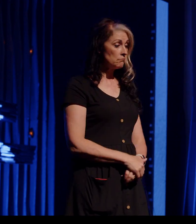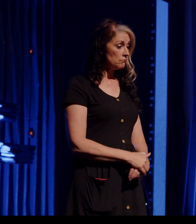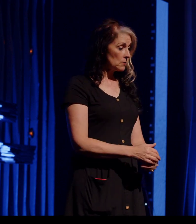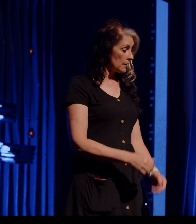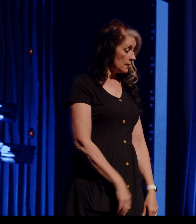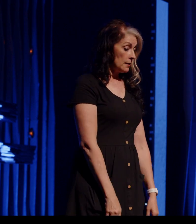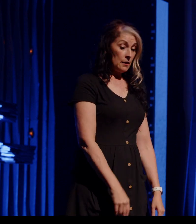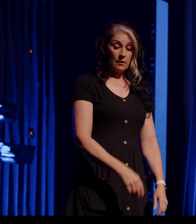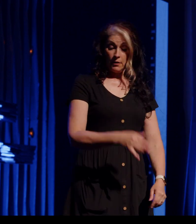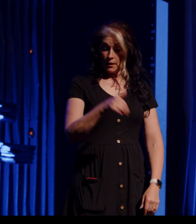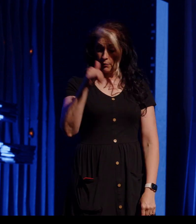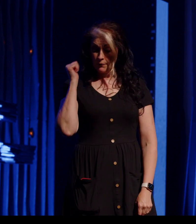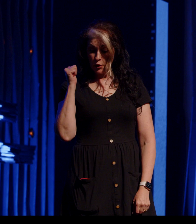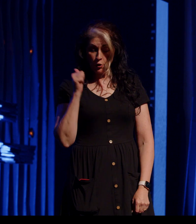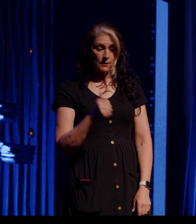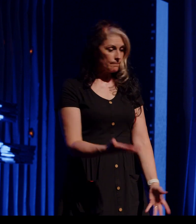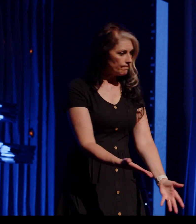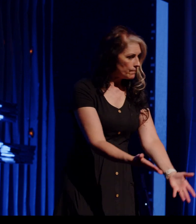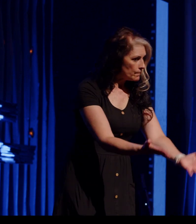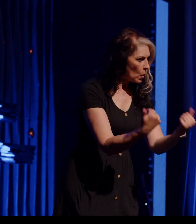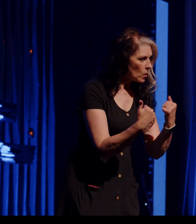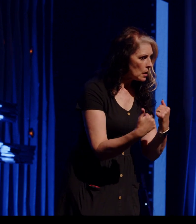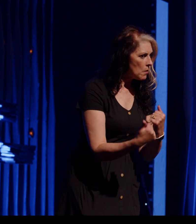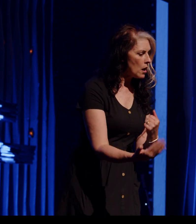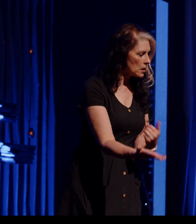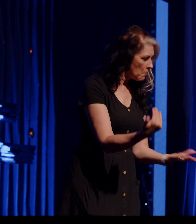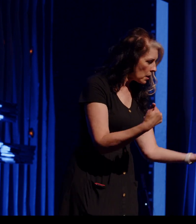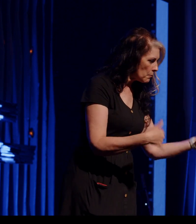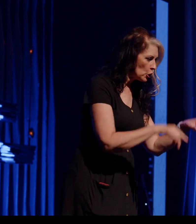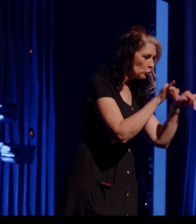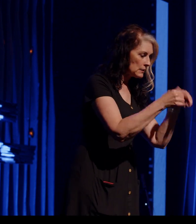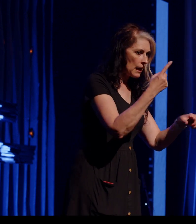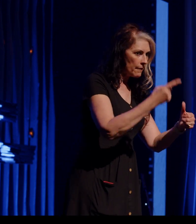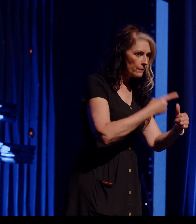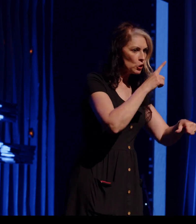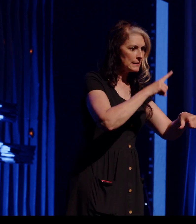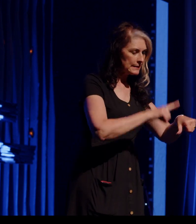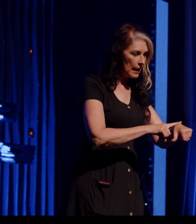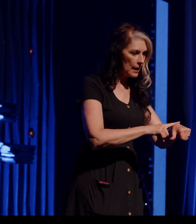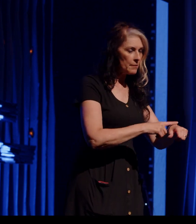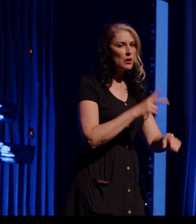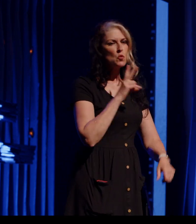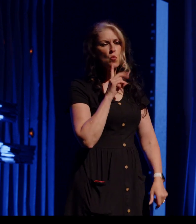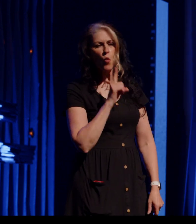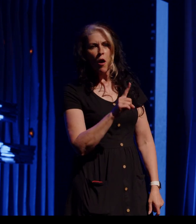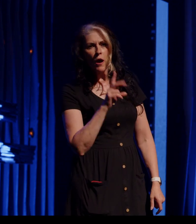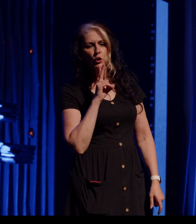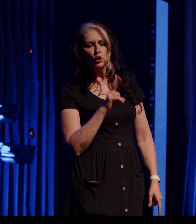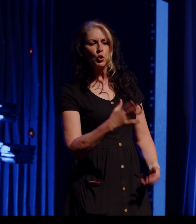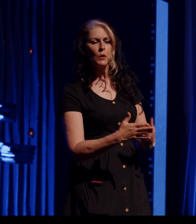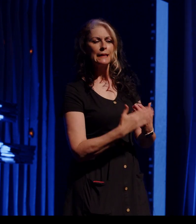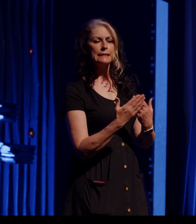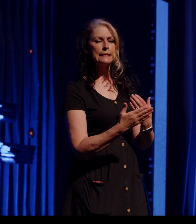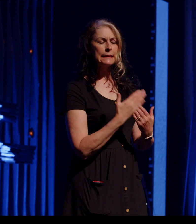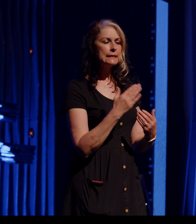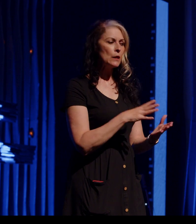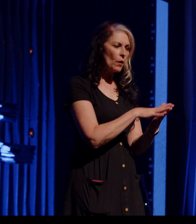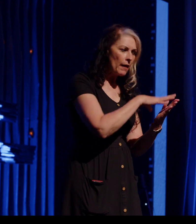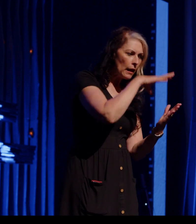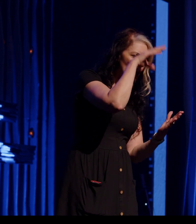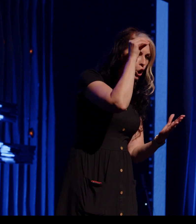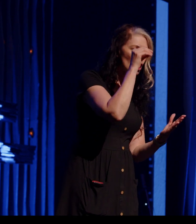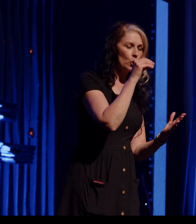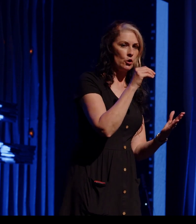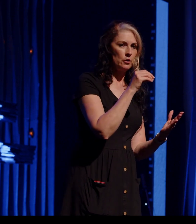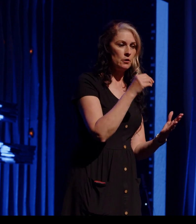up, pick up the toy, put it over there. And when they're 1 and 2, it's easy to do. And once they learn